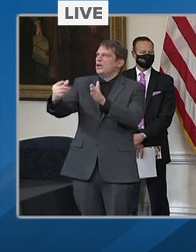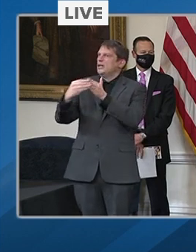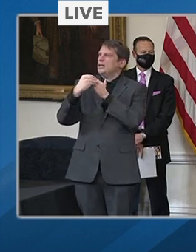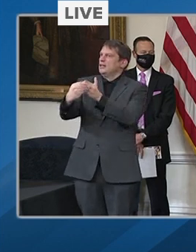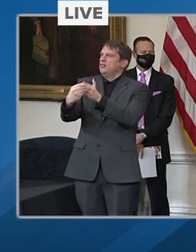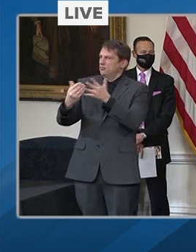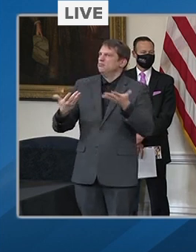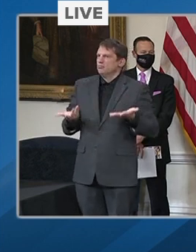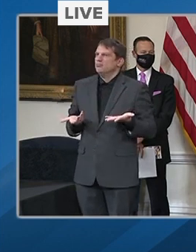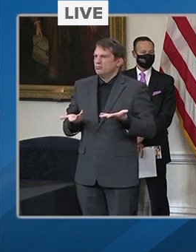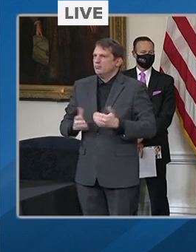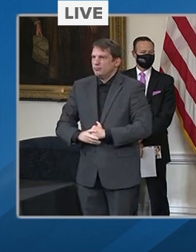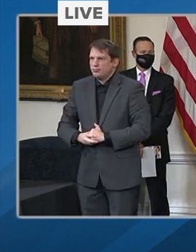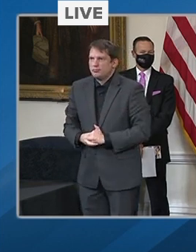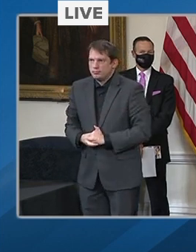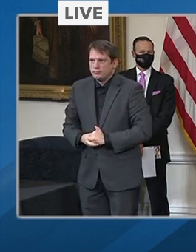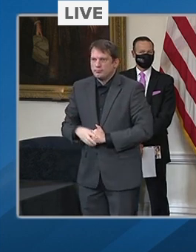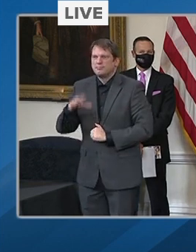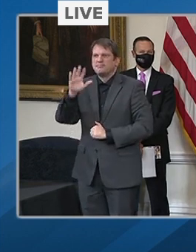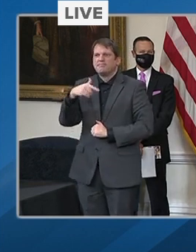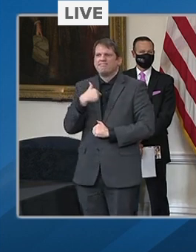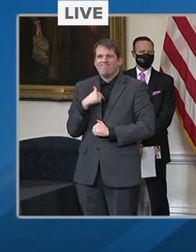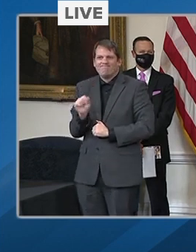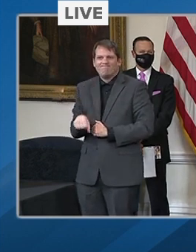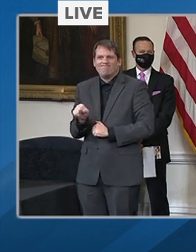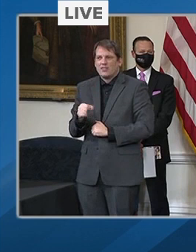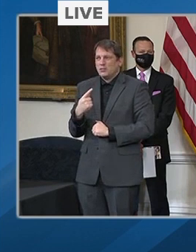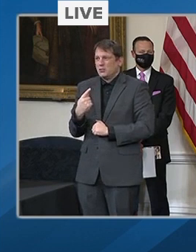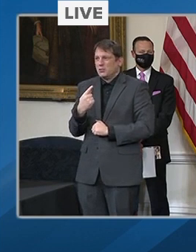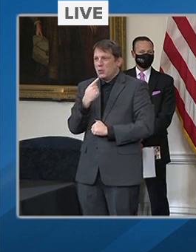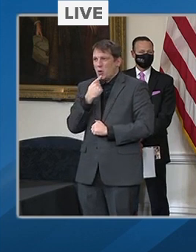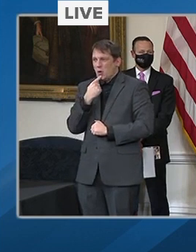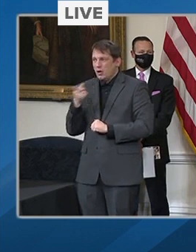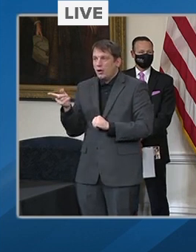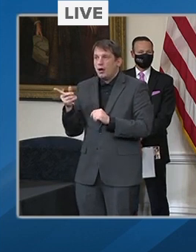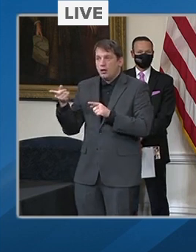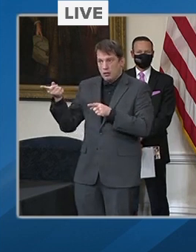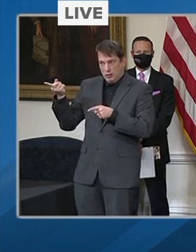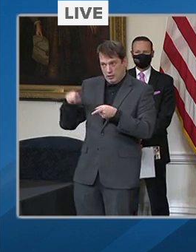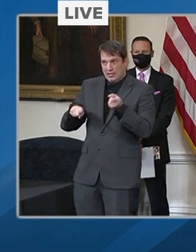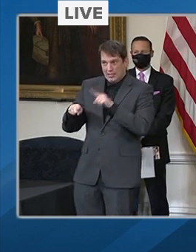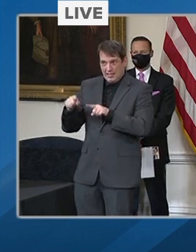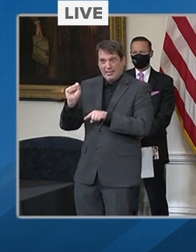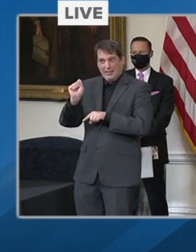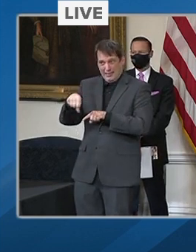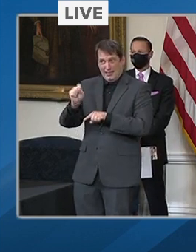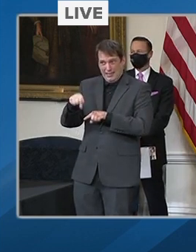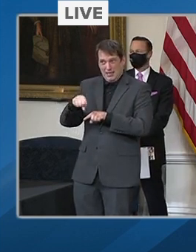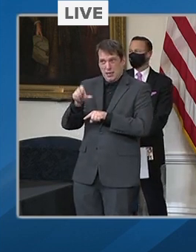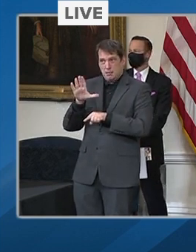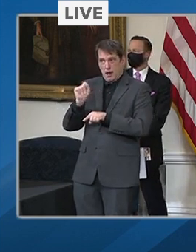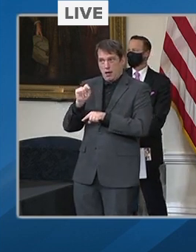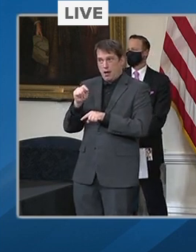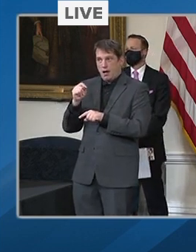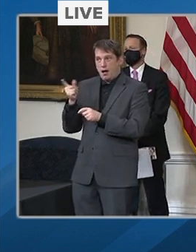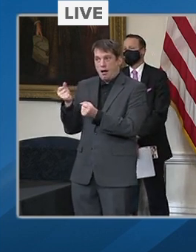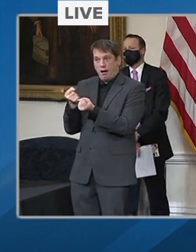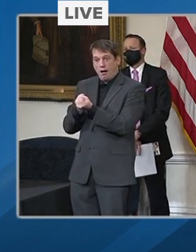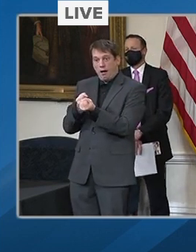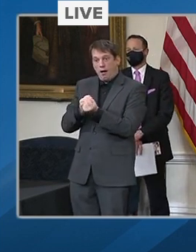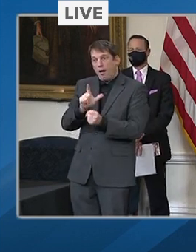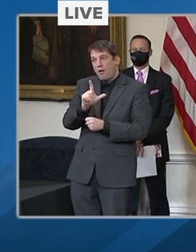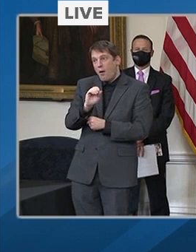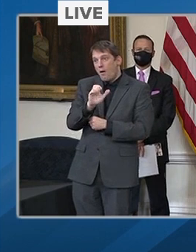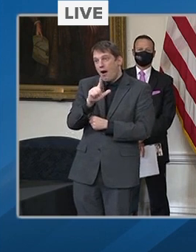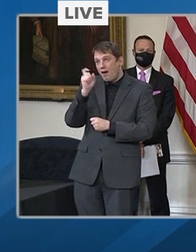disappointed that this compromise appears to be leaving out support for state and local governments, which will continue to